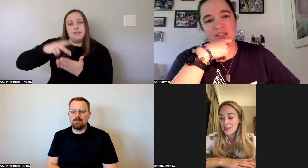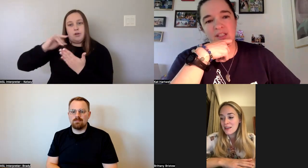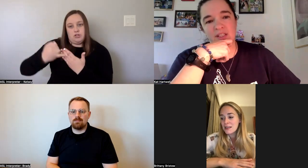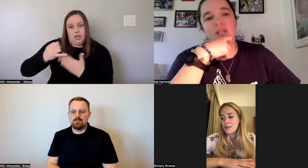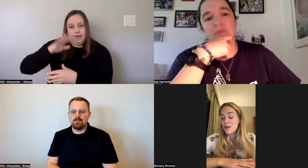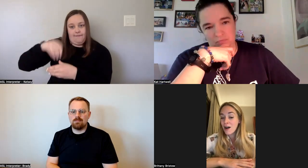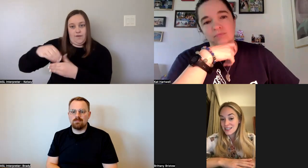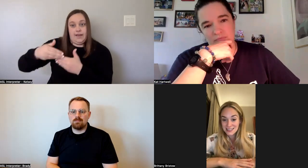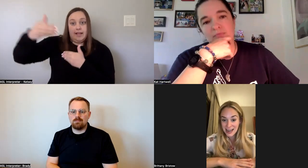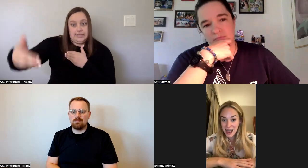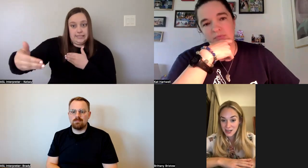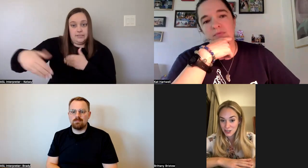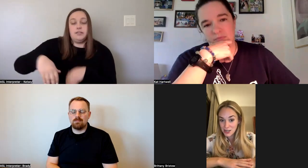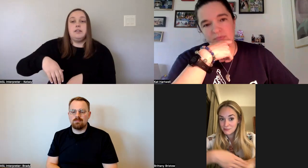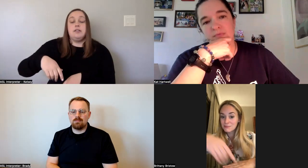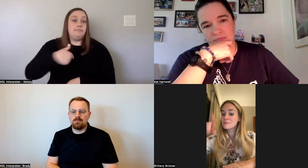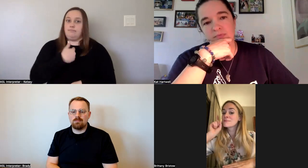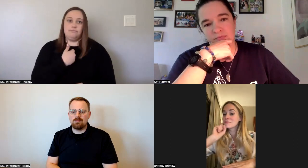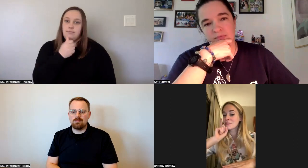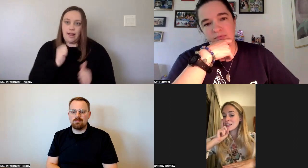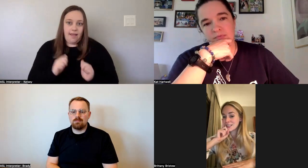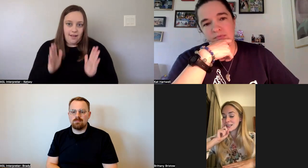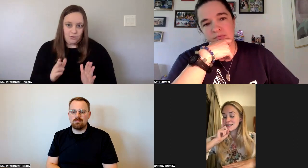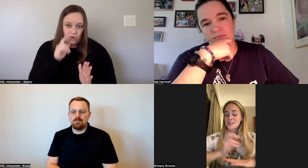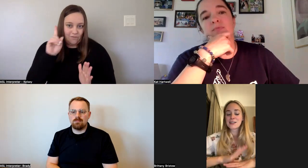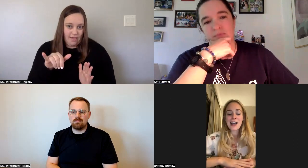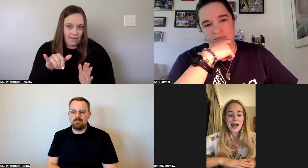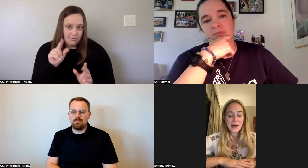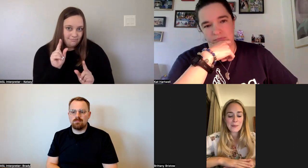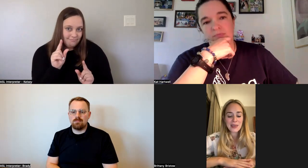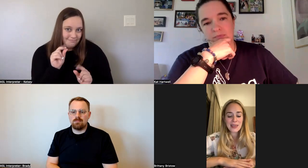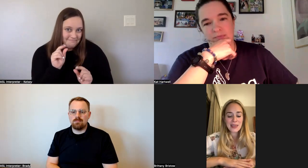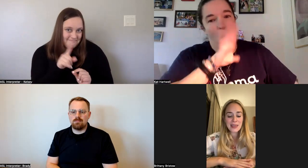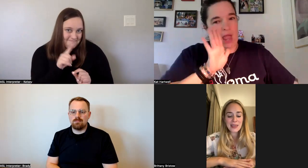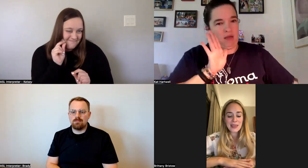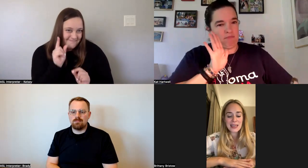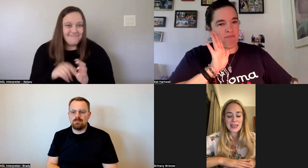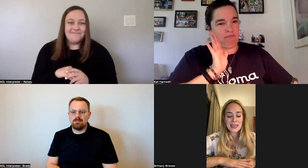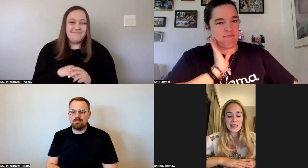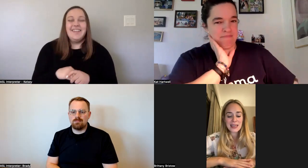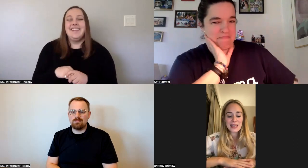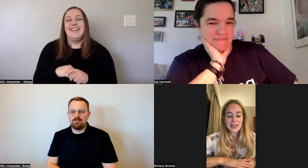with, not as an actor, hint, hint,